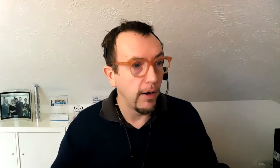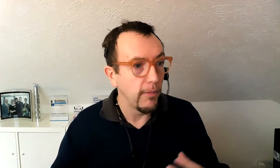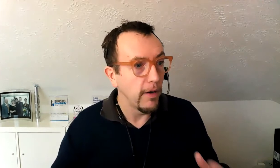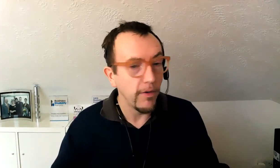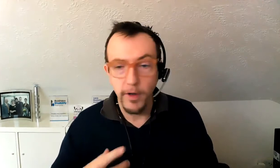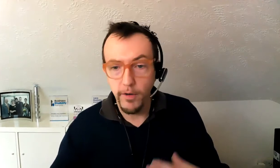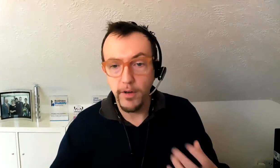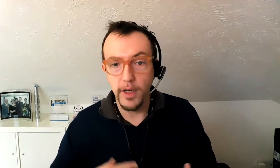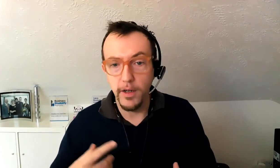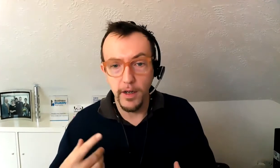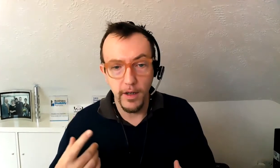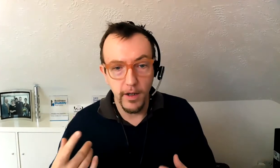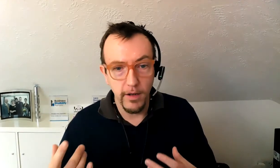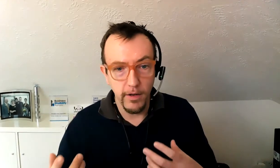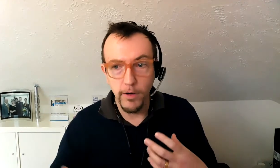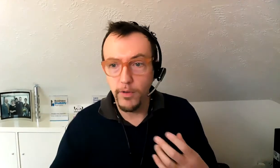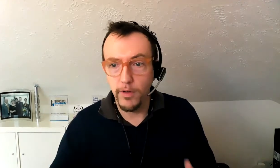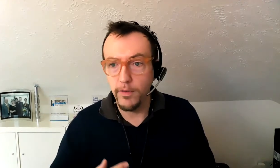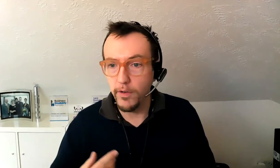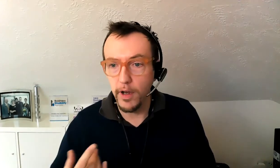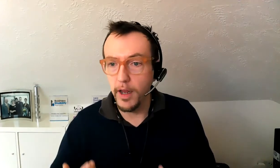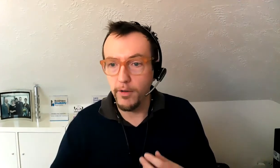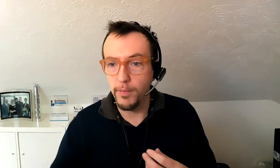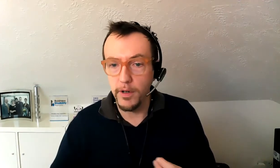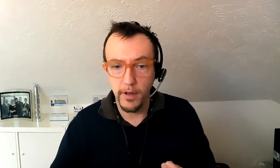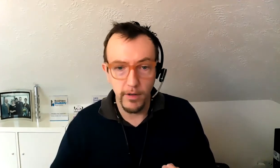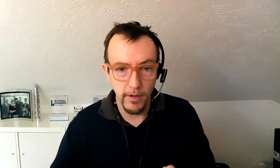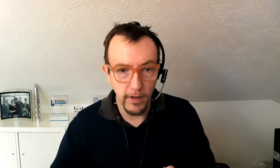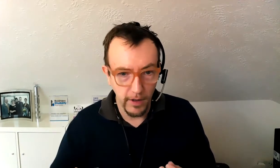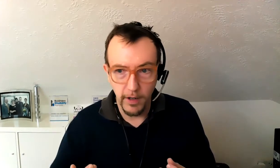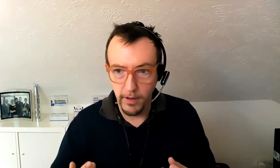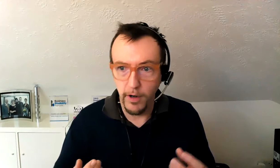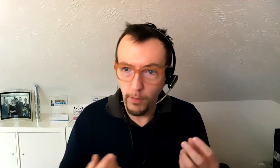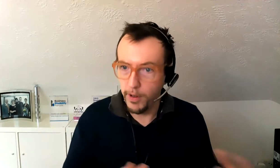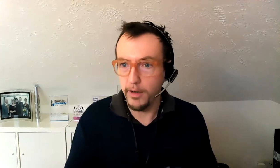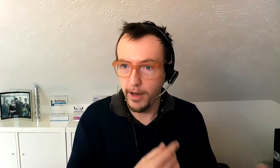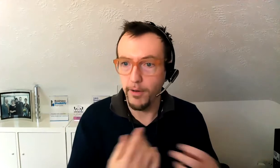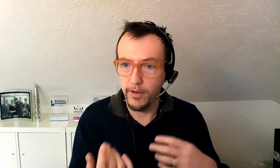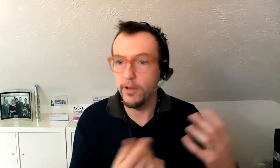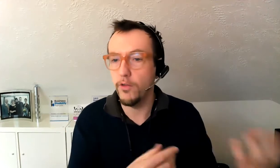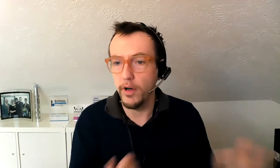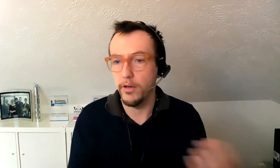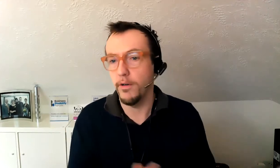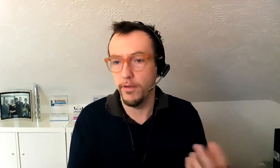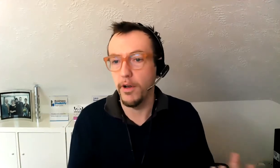I'm very interested in the nuances of sign language because it's a complex language and it's structured differently